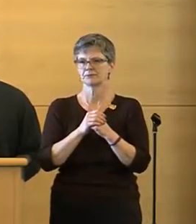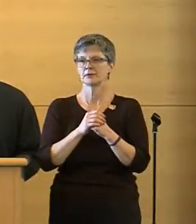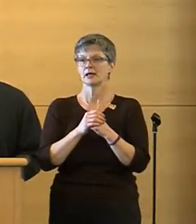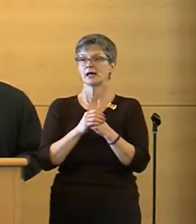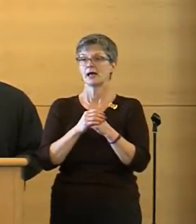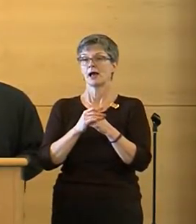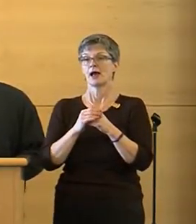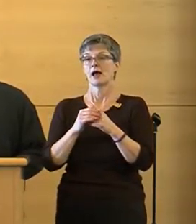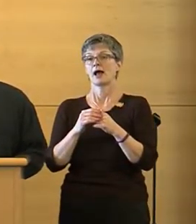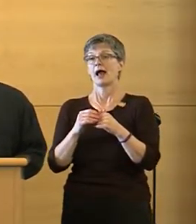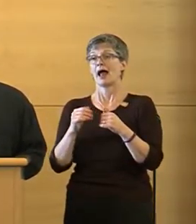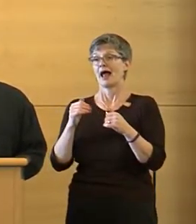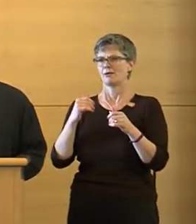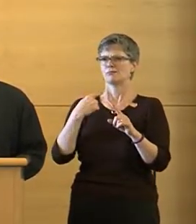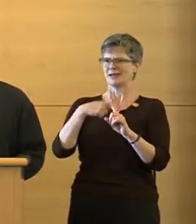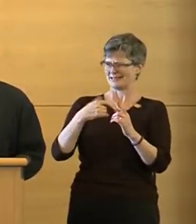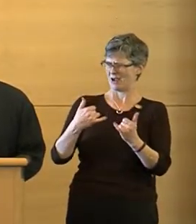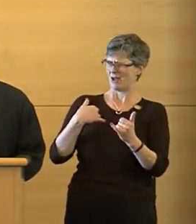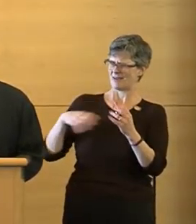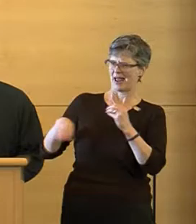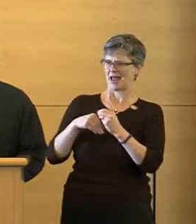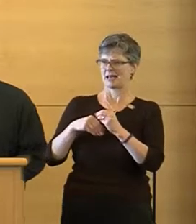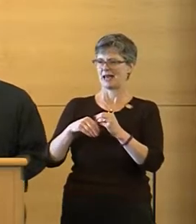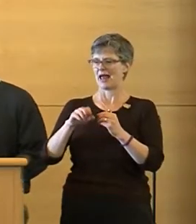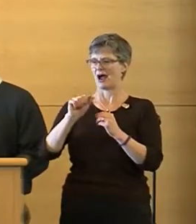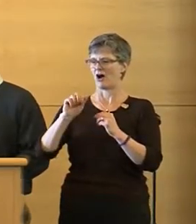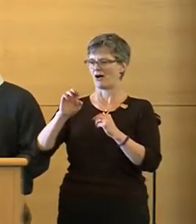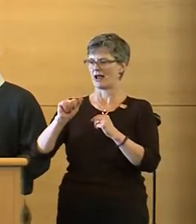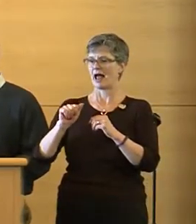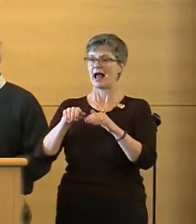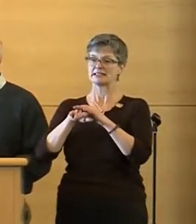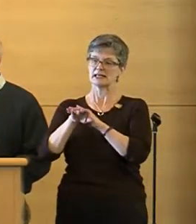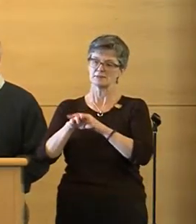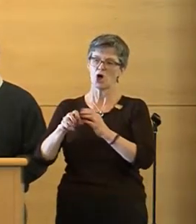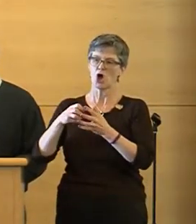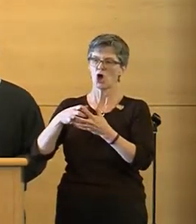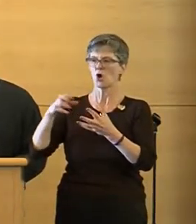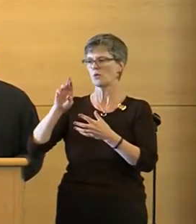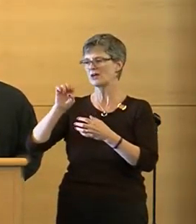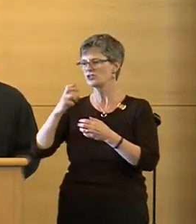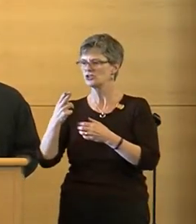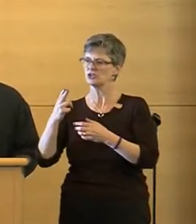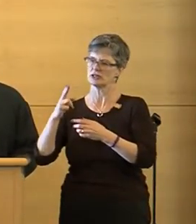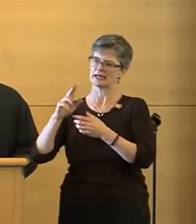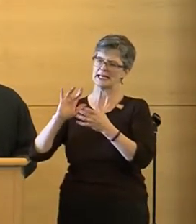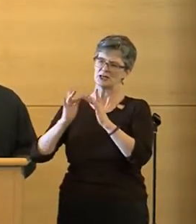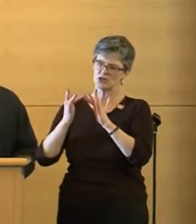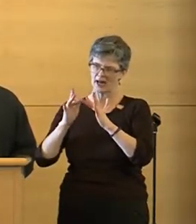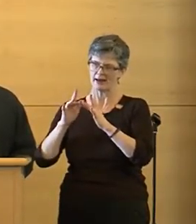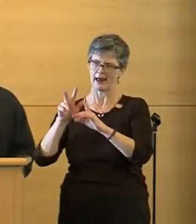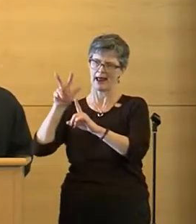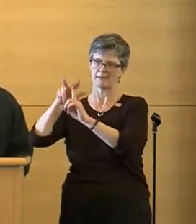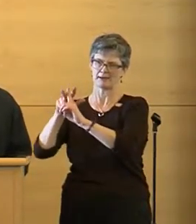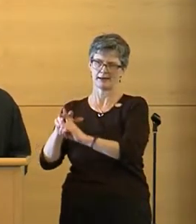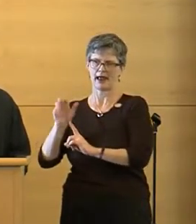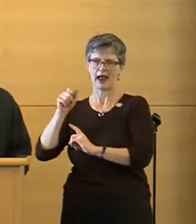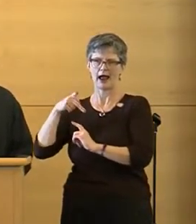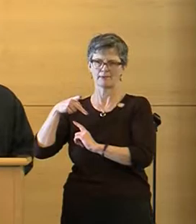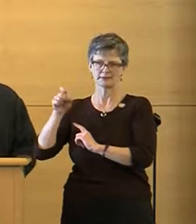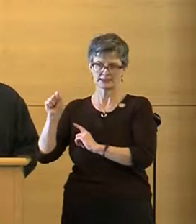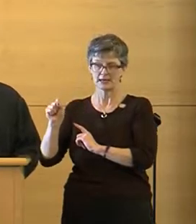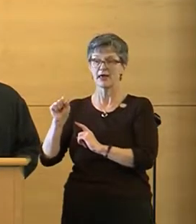create accessible web pages. And version 2.0 is the more contemporary version of that